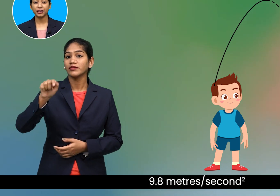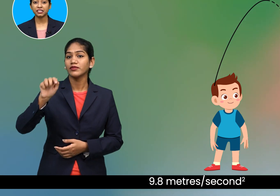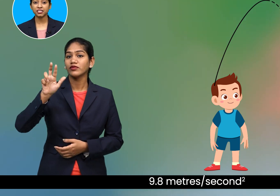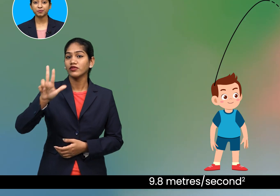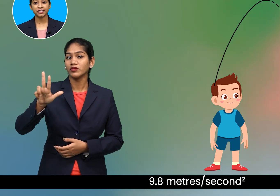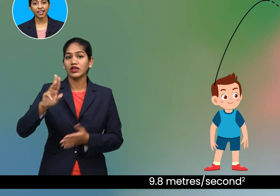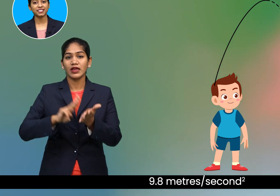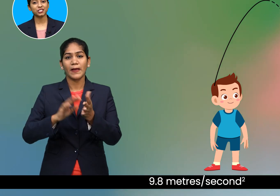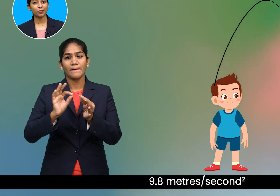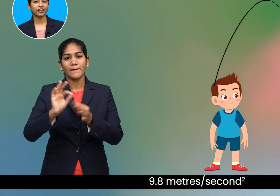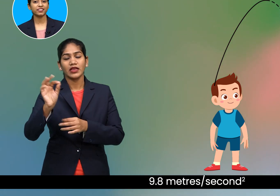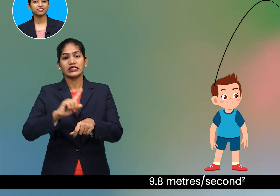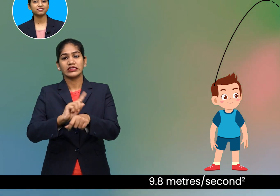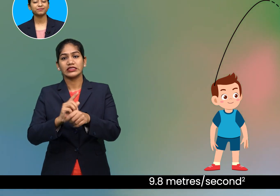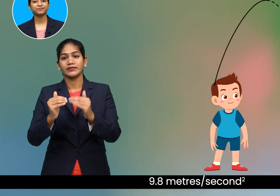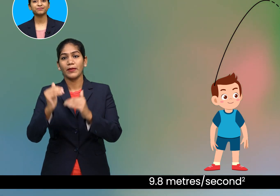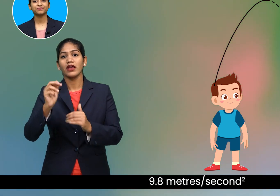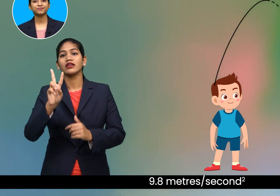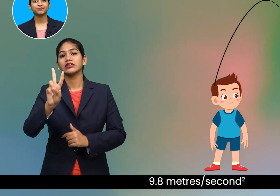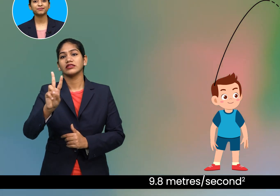9.8 meters per second square.